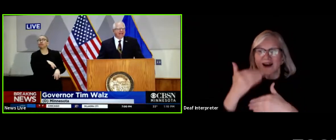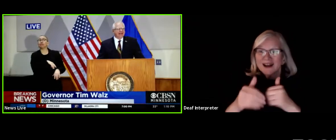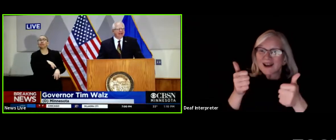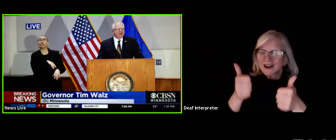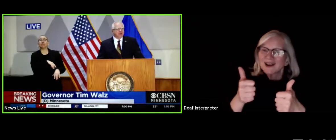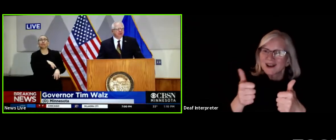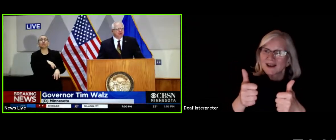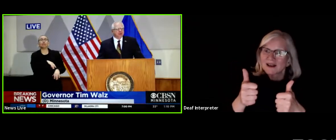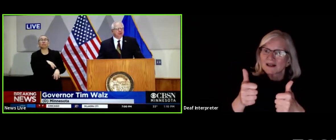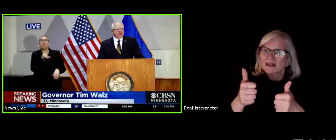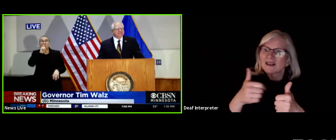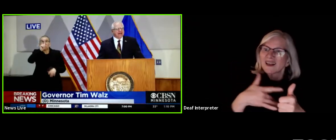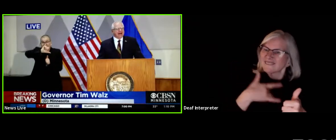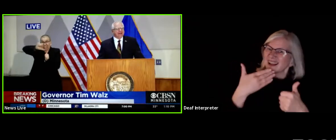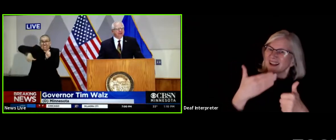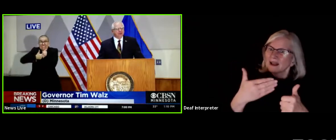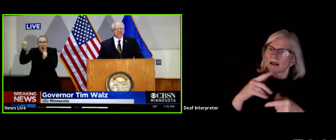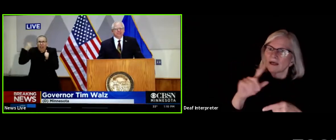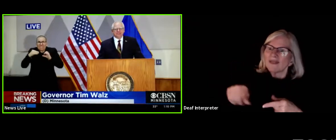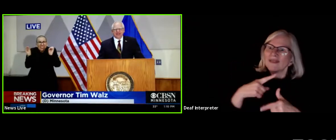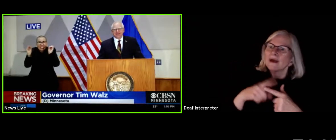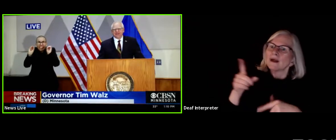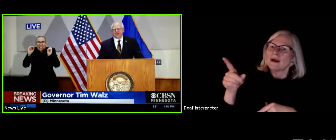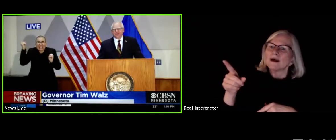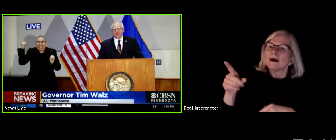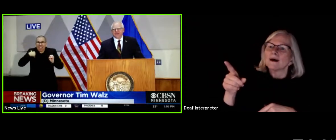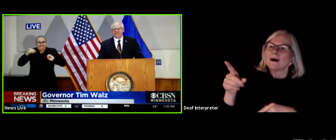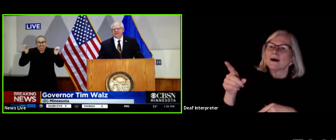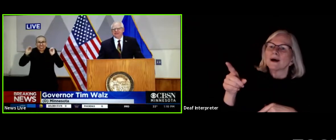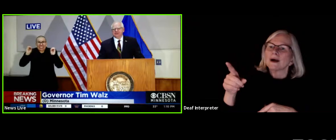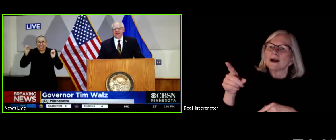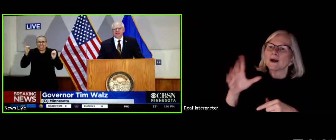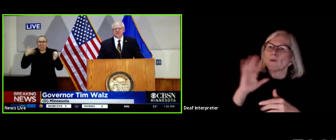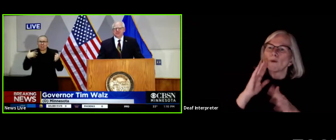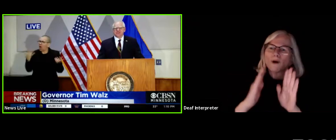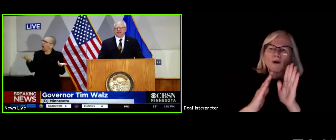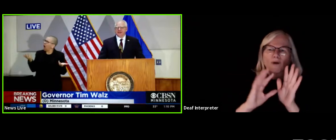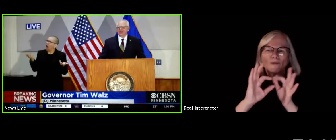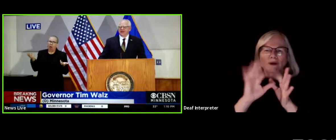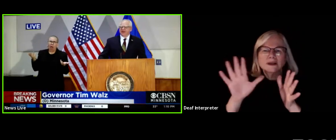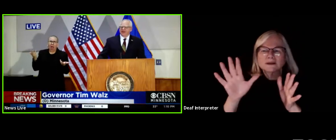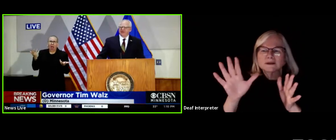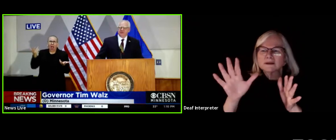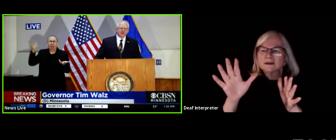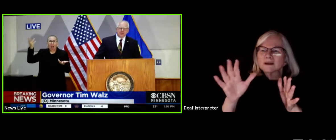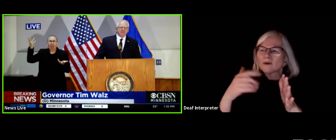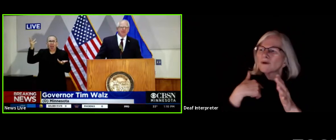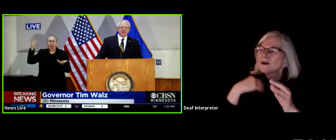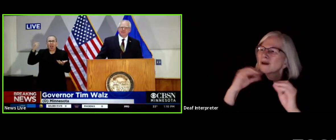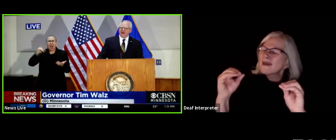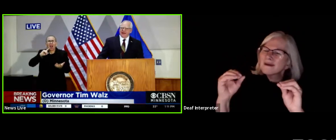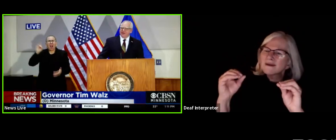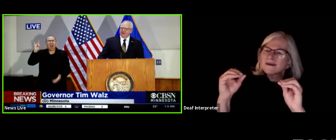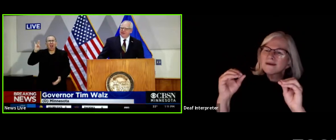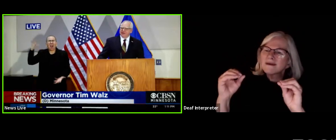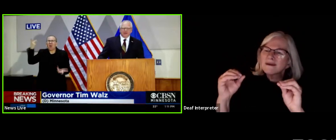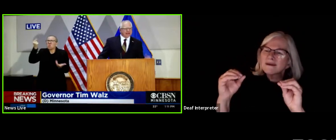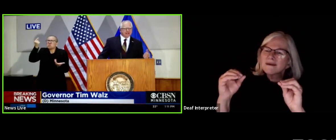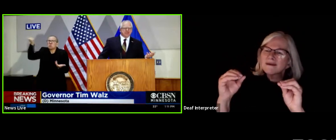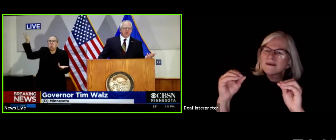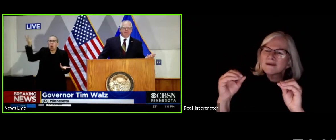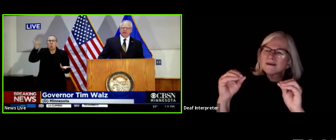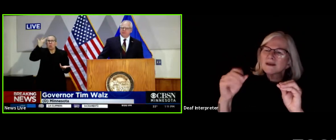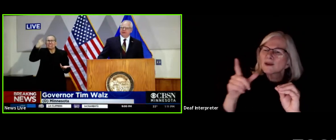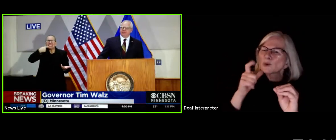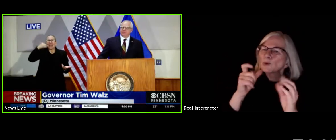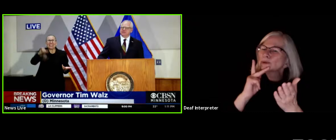any. Who does that? Who is the secretary? What does Secretary Azars think? You don't think people are going to find out? They're not going